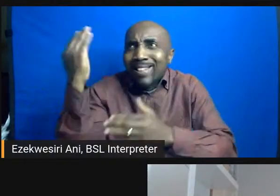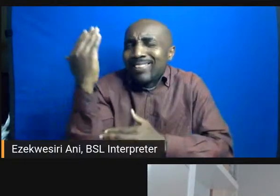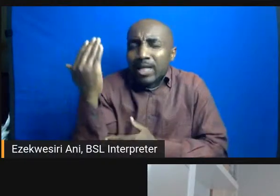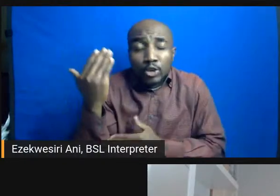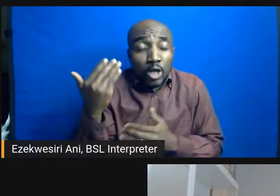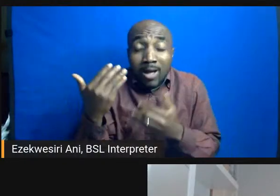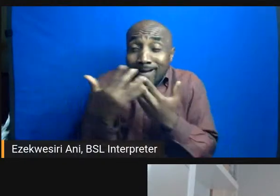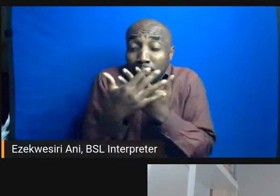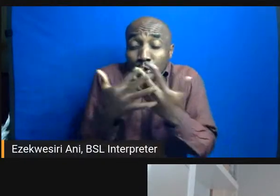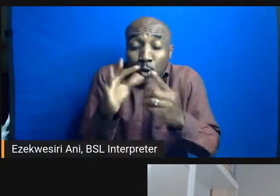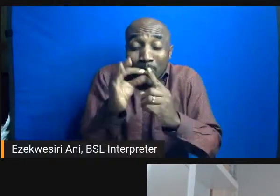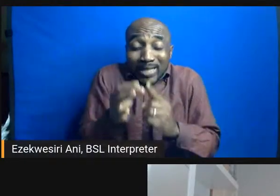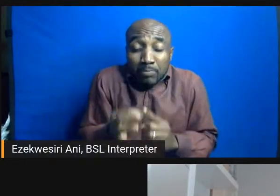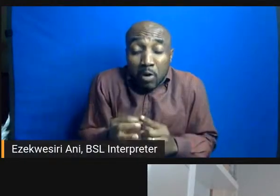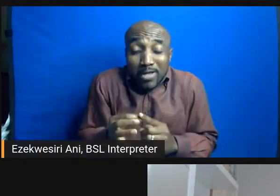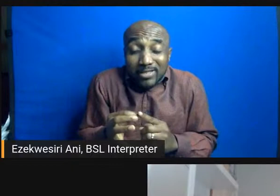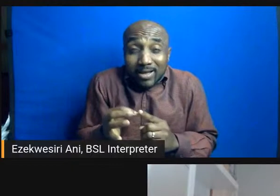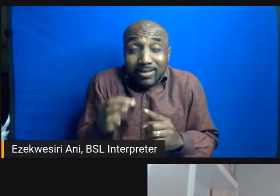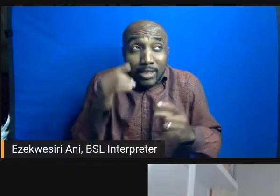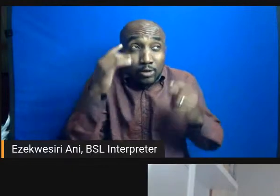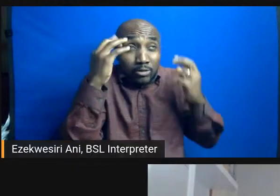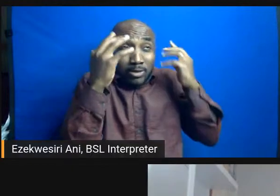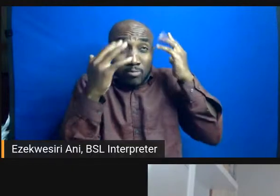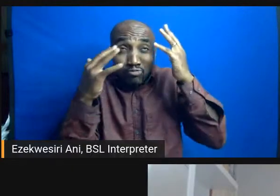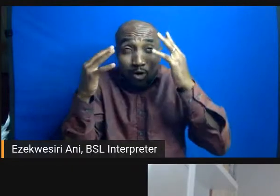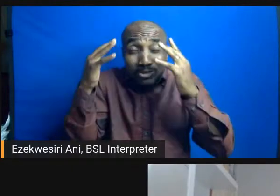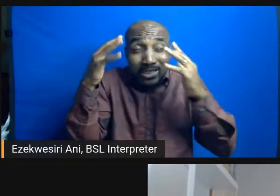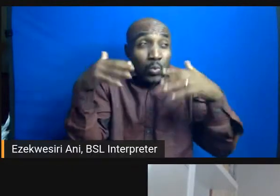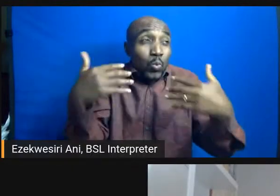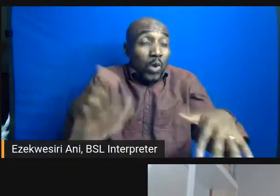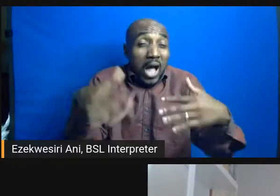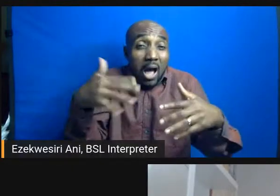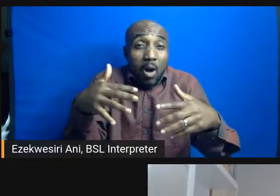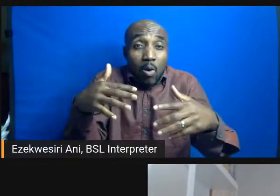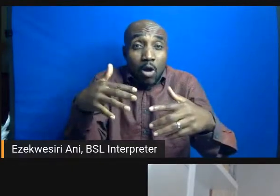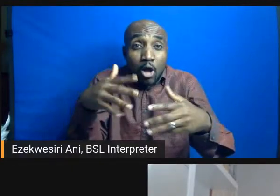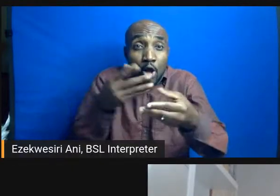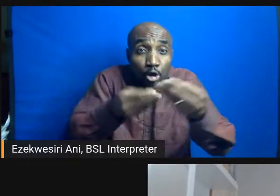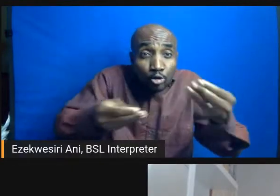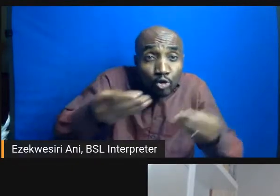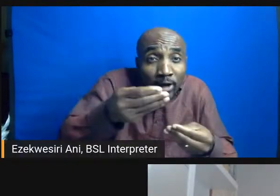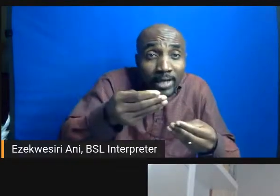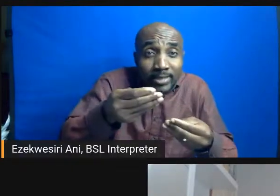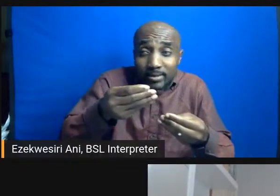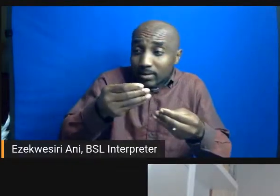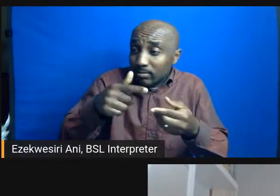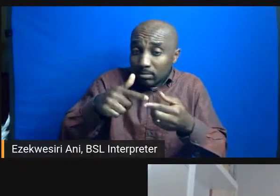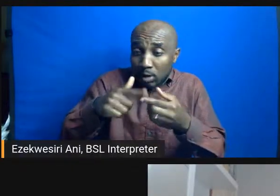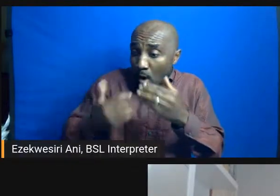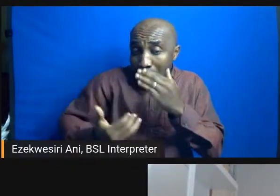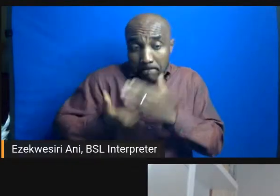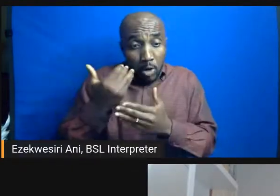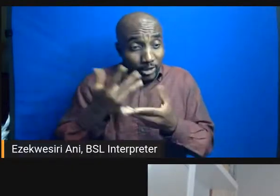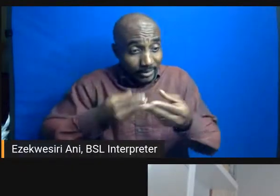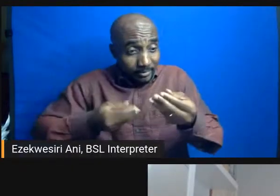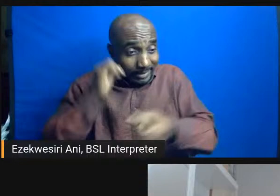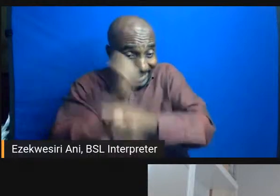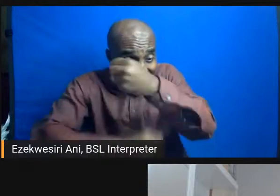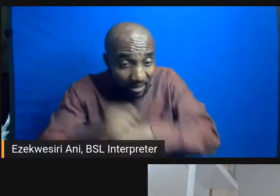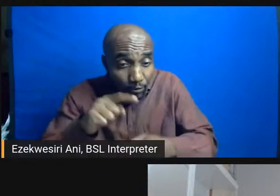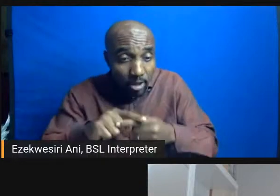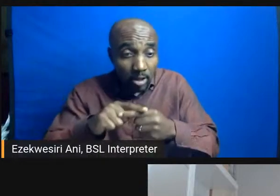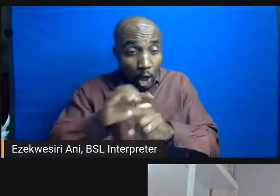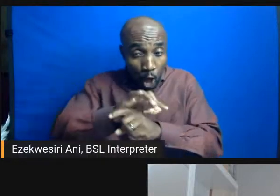want to spend time processing properly. You've covered trade, modern day slavery, the COVID pandemic, the